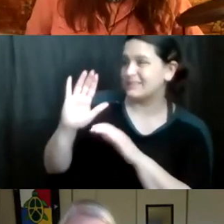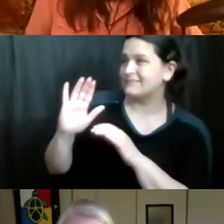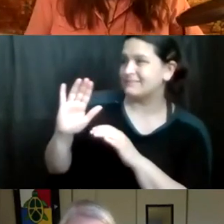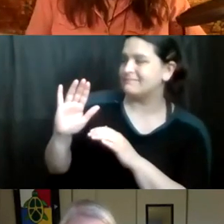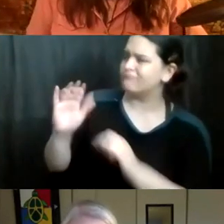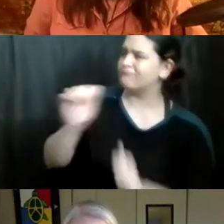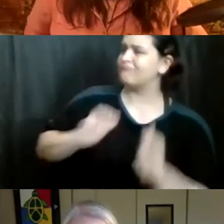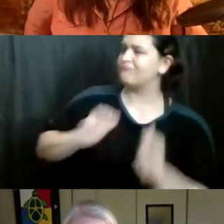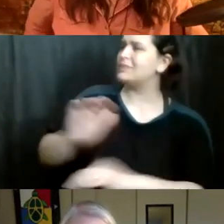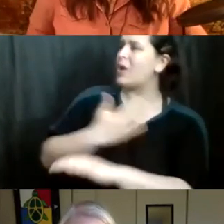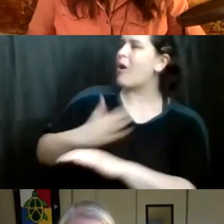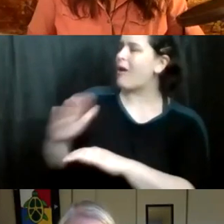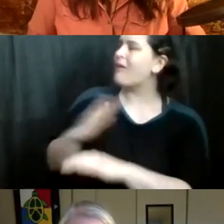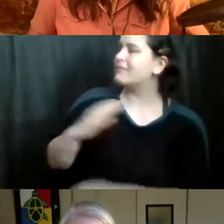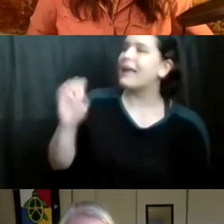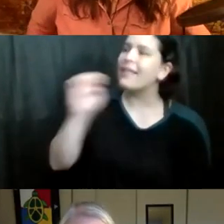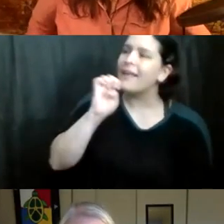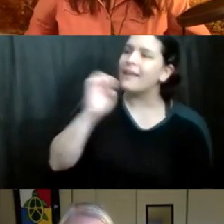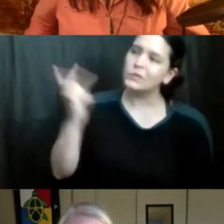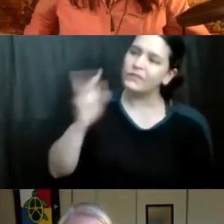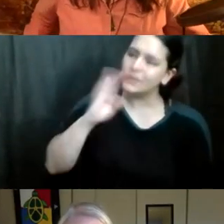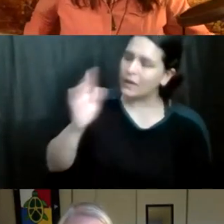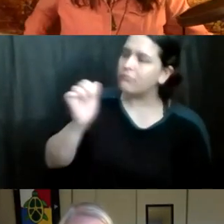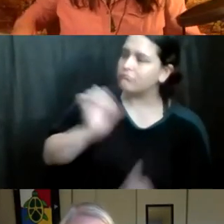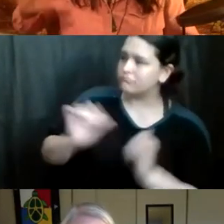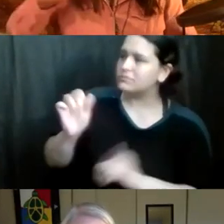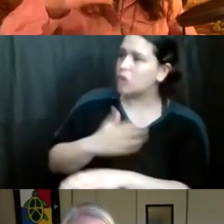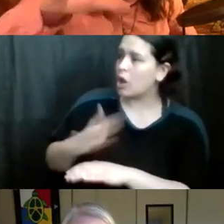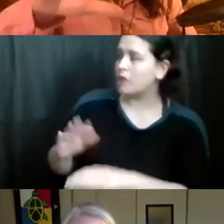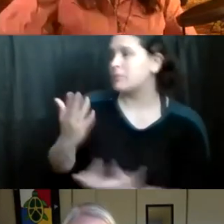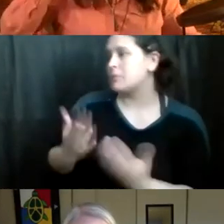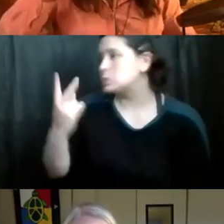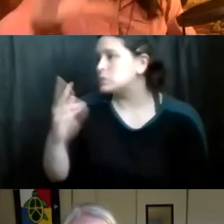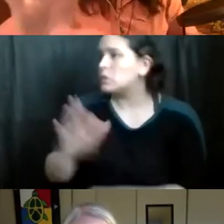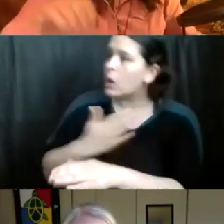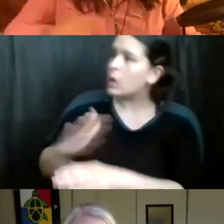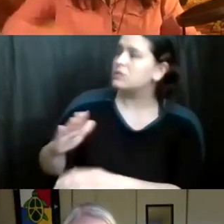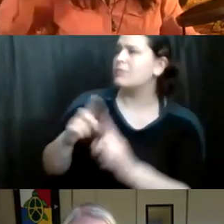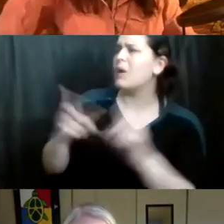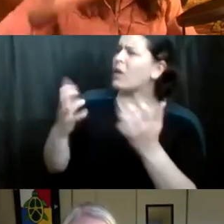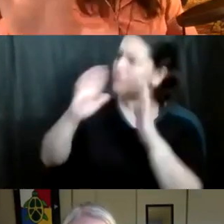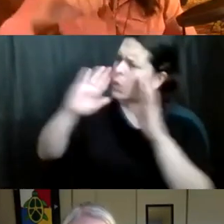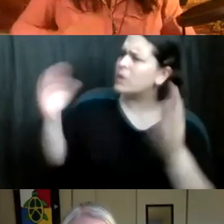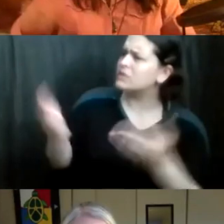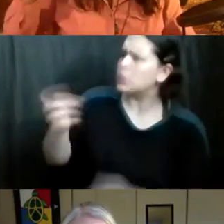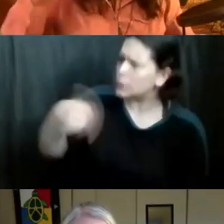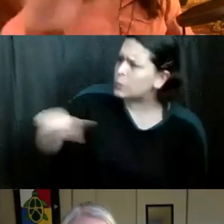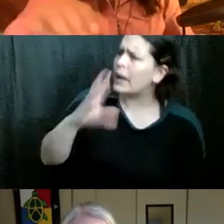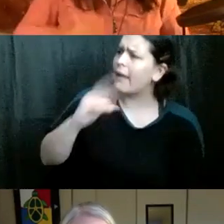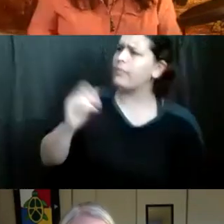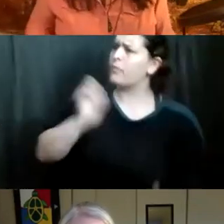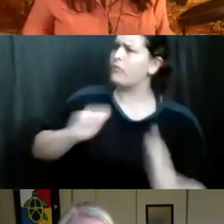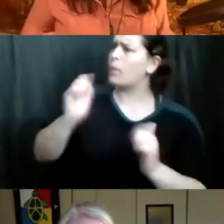a song or two. But we really want to put the focus on you guys and the performers